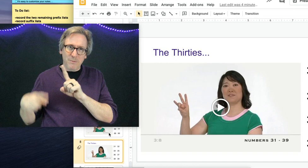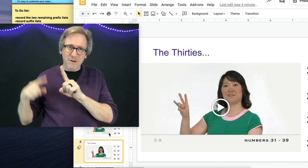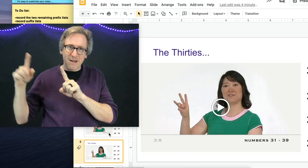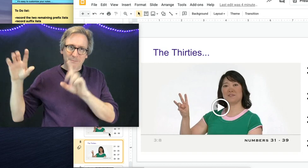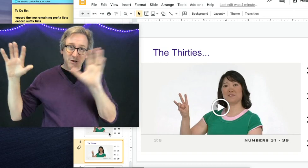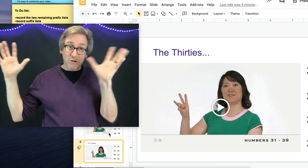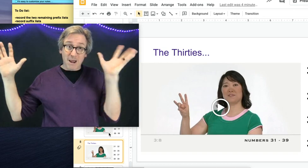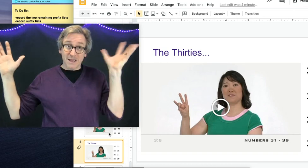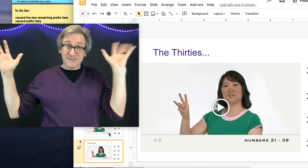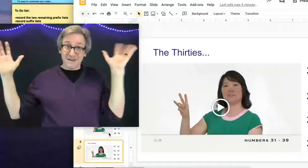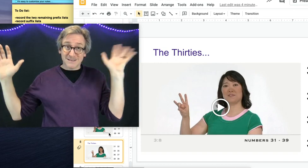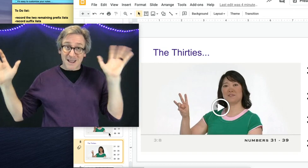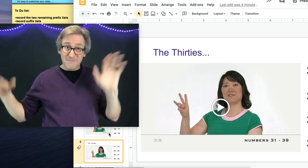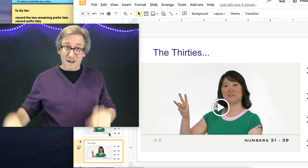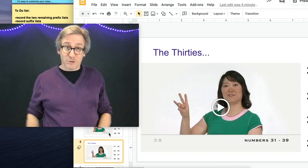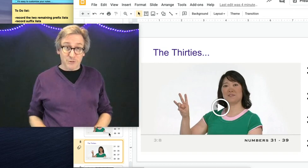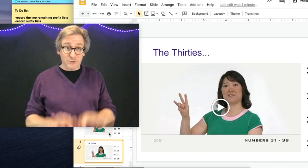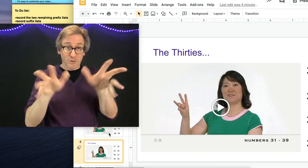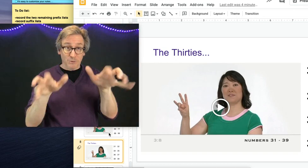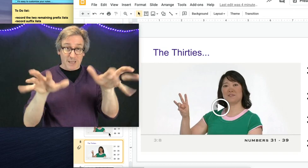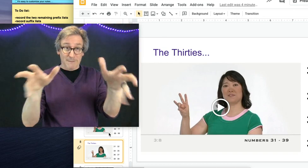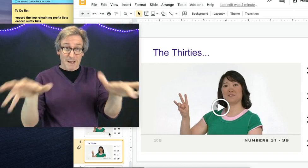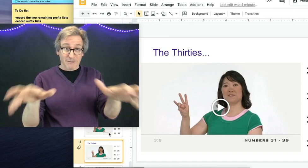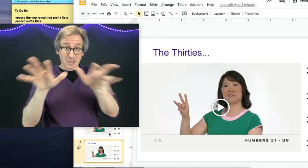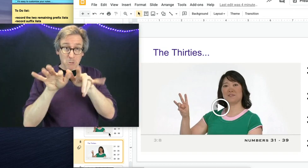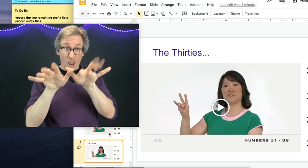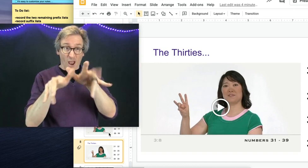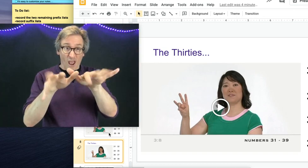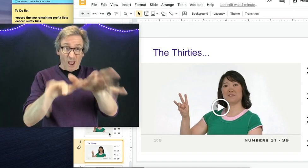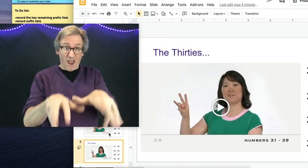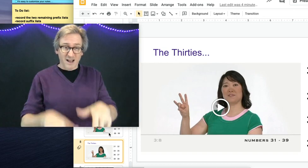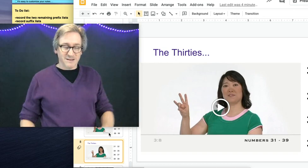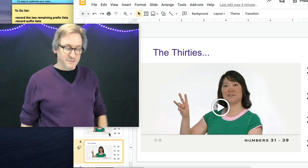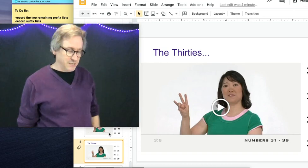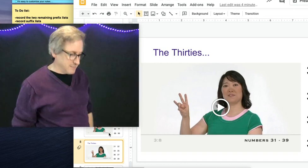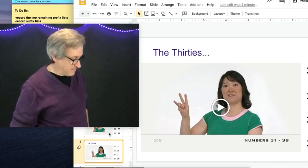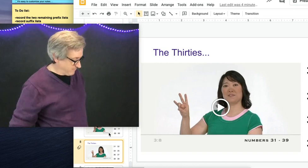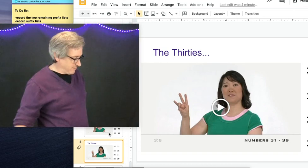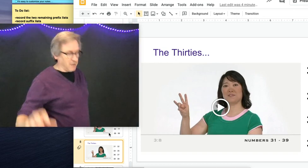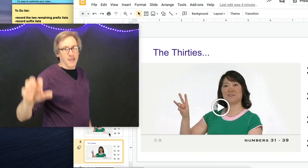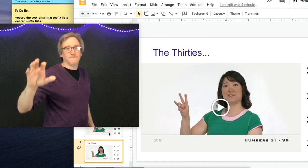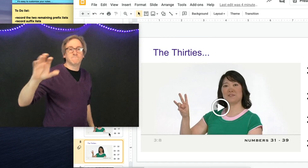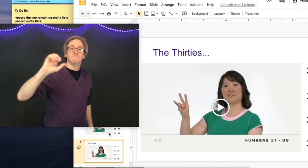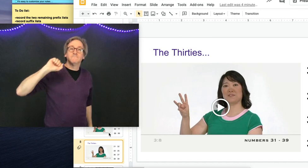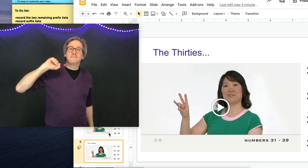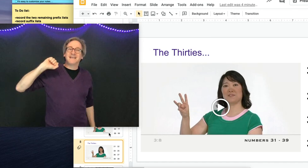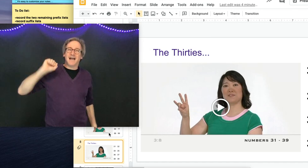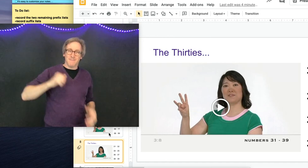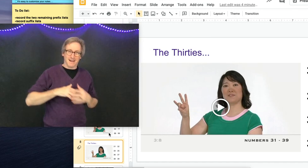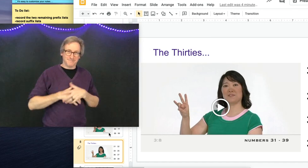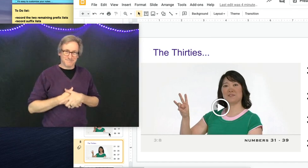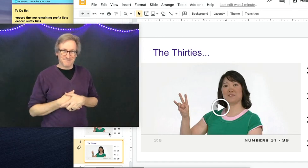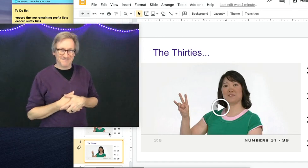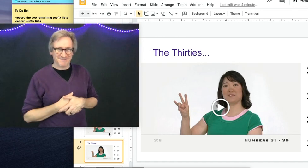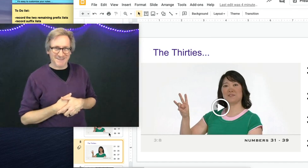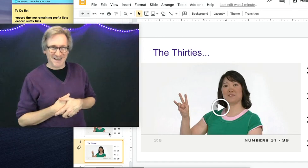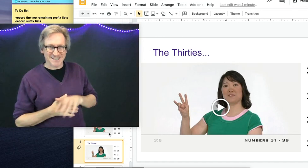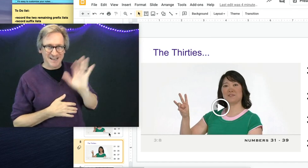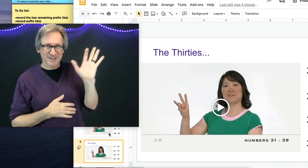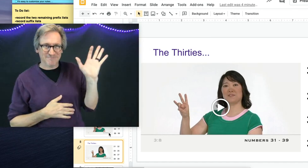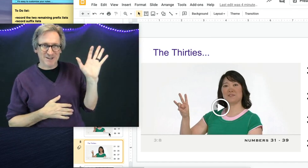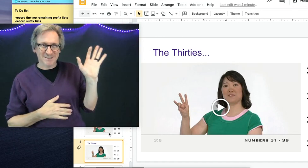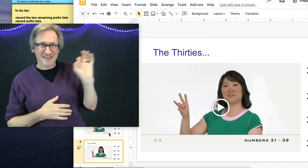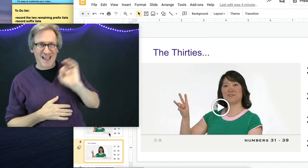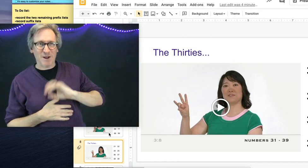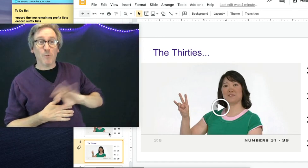earth opened up and craziness came out. Cthulhu came out and sucked up anything. Okay, I'm back. I just